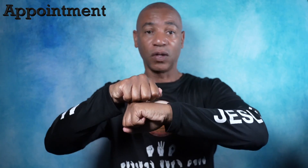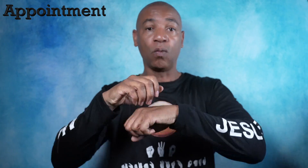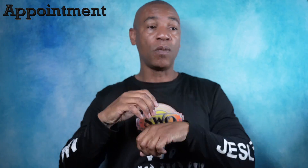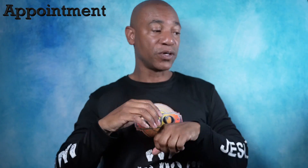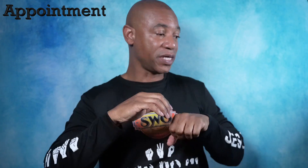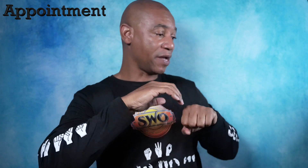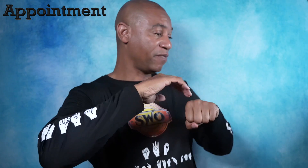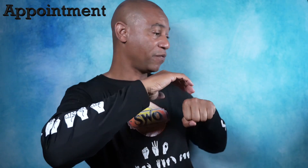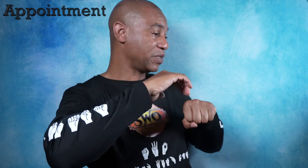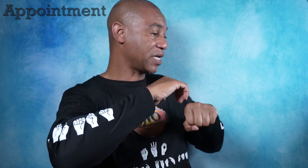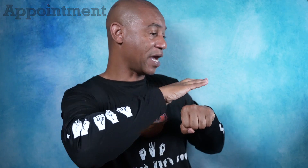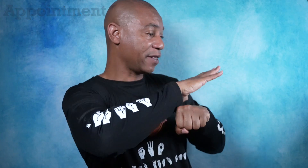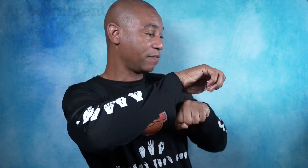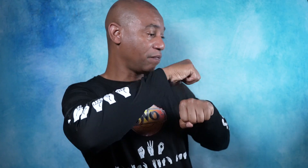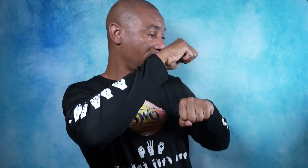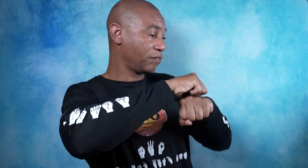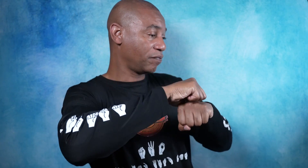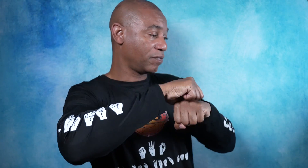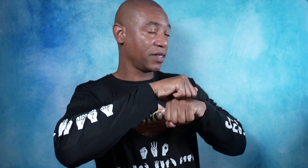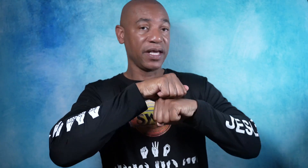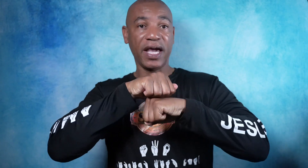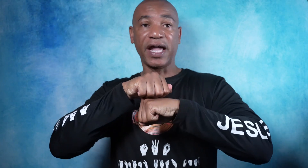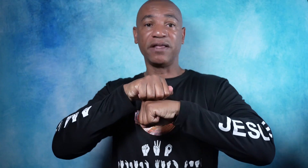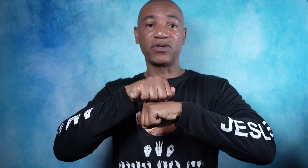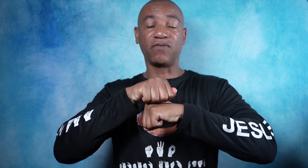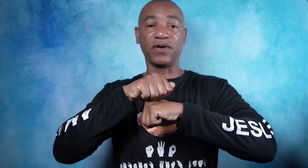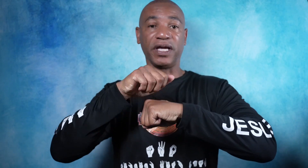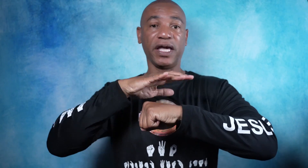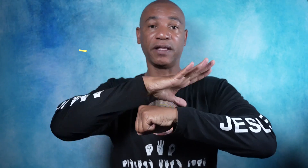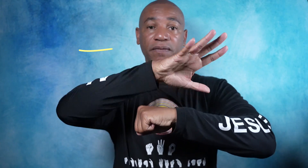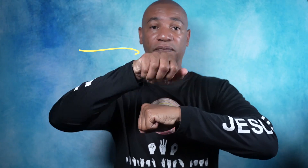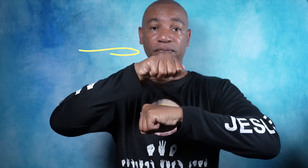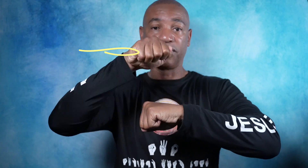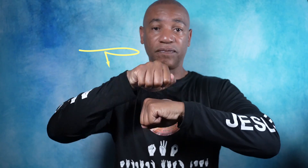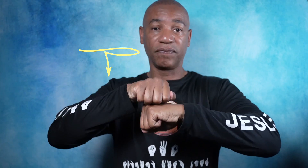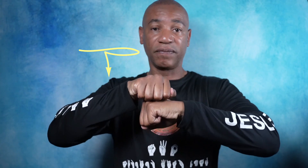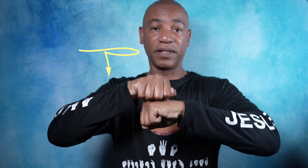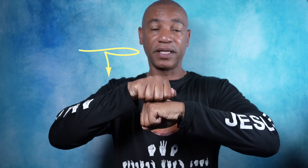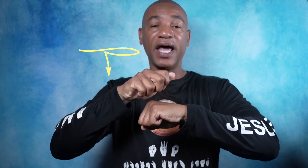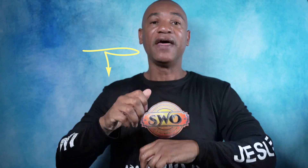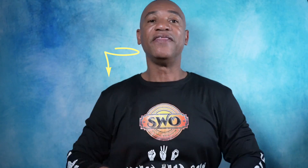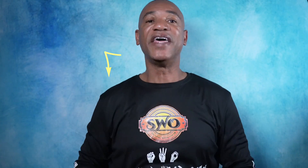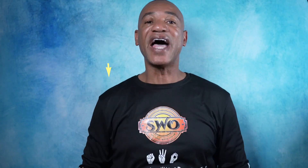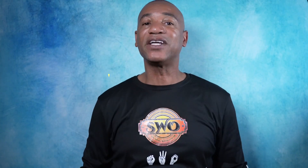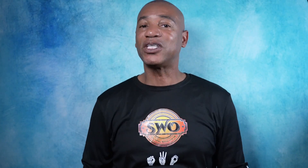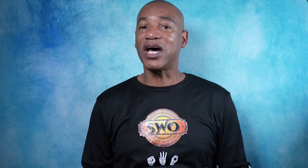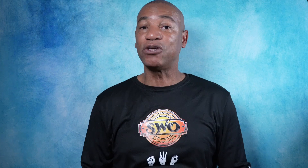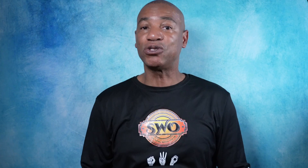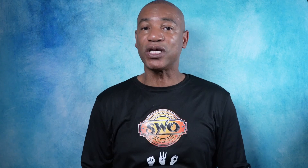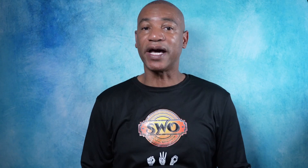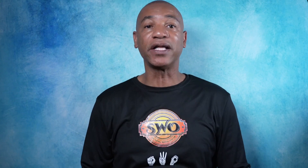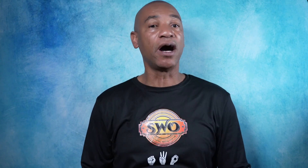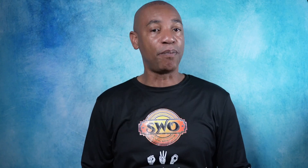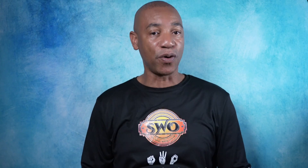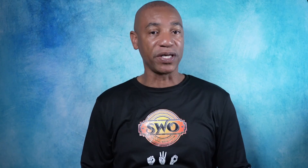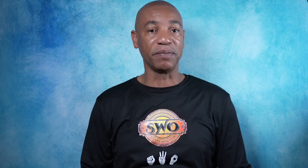One more time from the side and then to the front again. That is how you sign